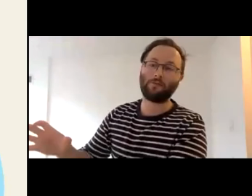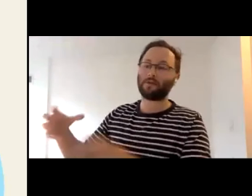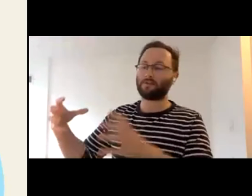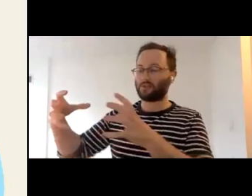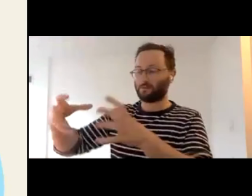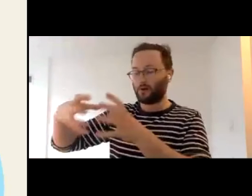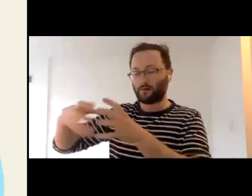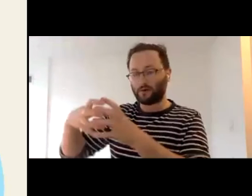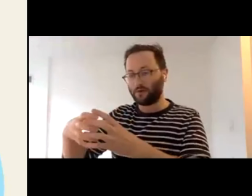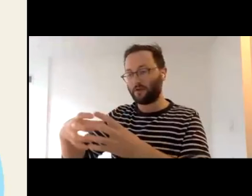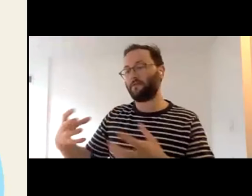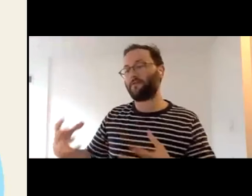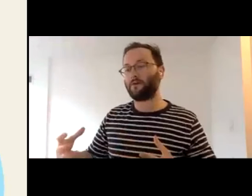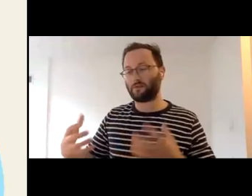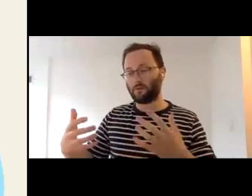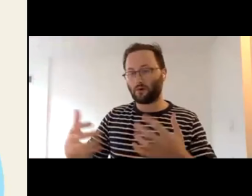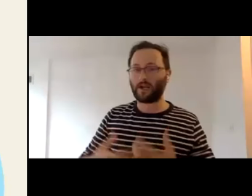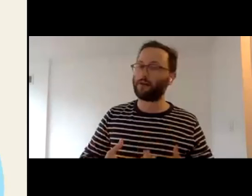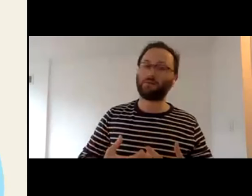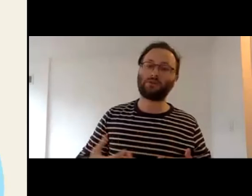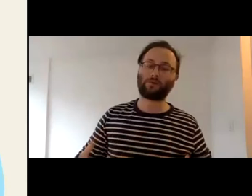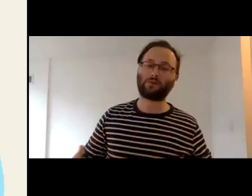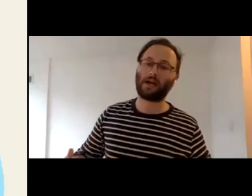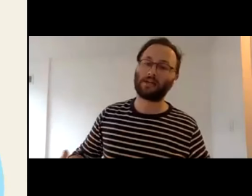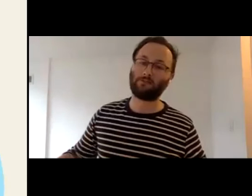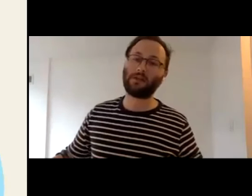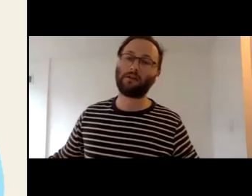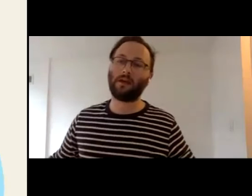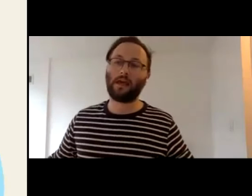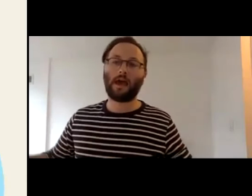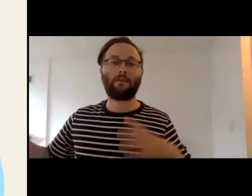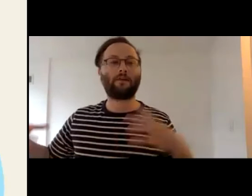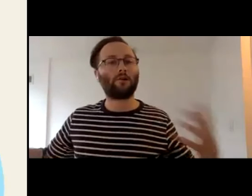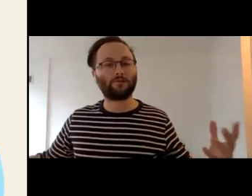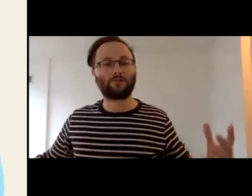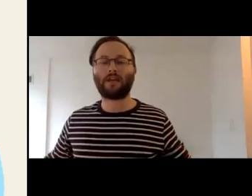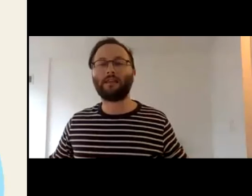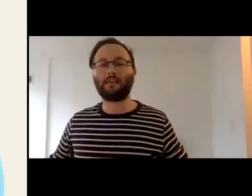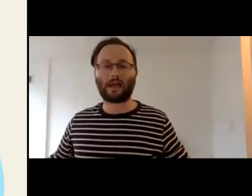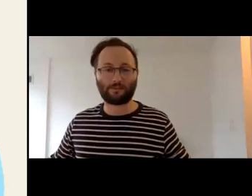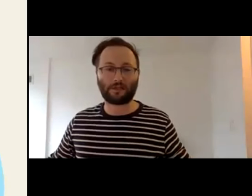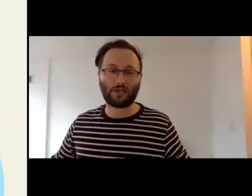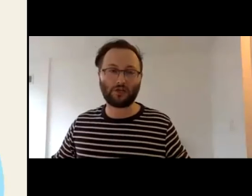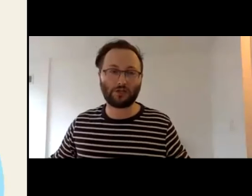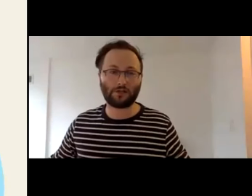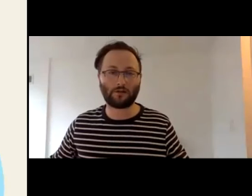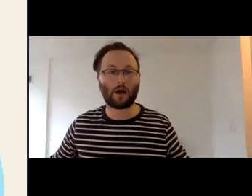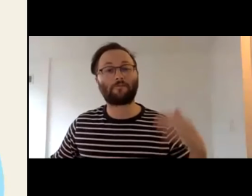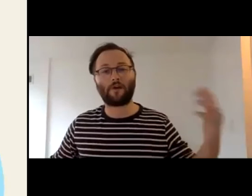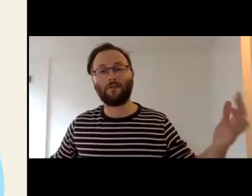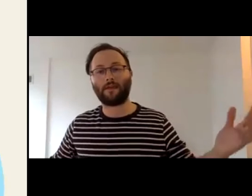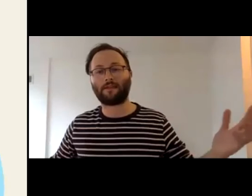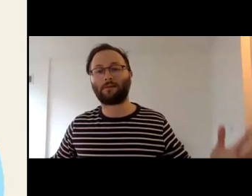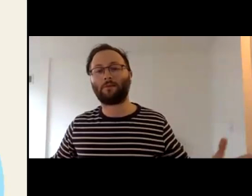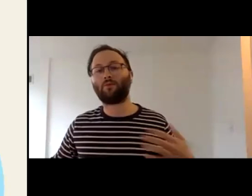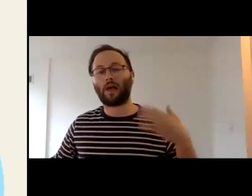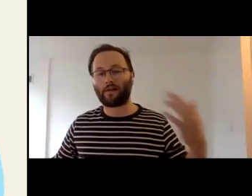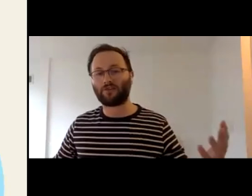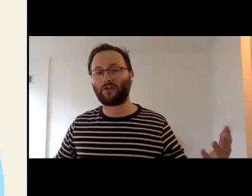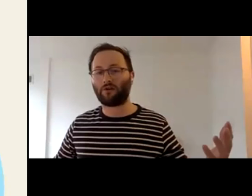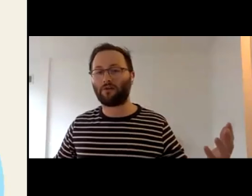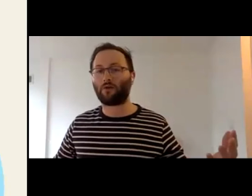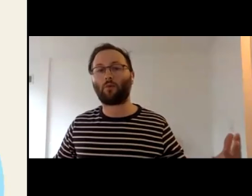possible, because the smaller the unit of folks, the more accountable each person has to be. And then also setting the expectation up front that someone